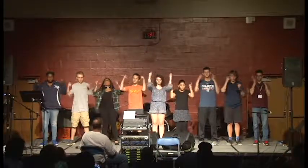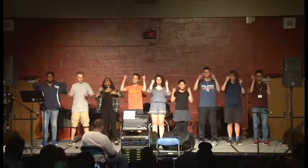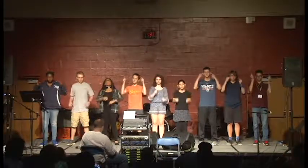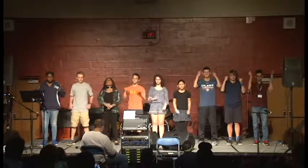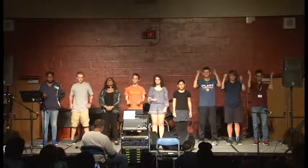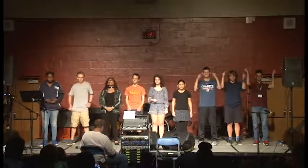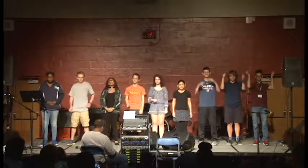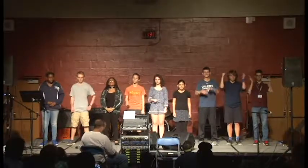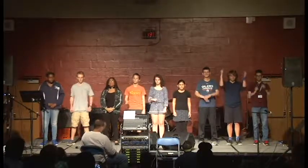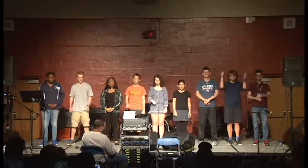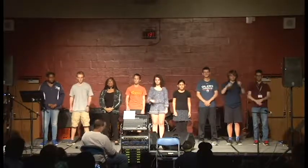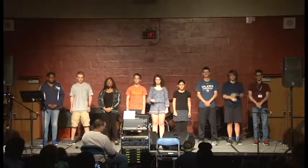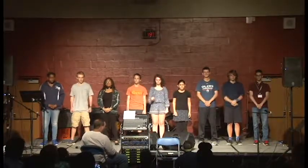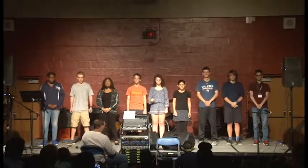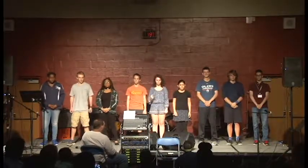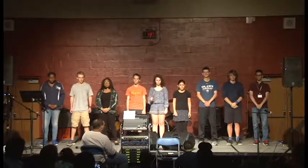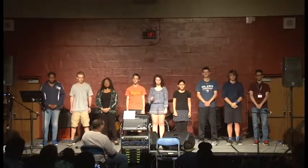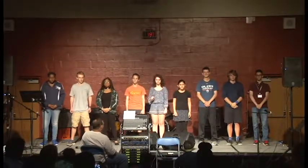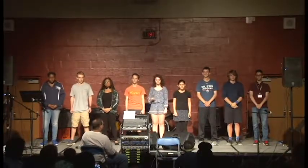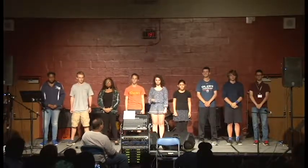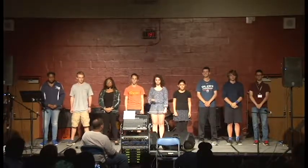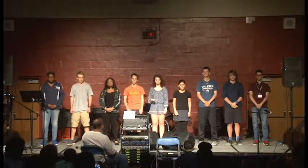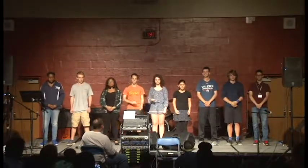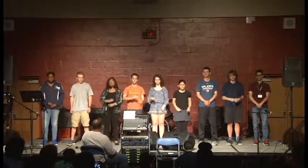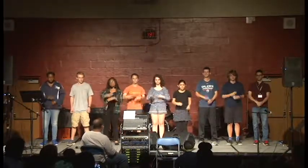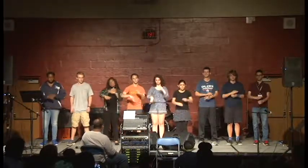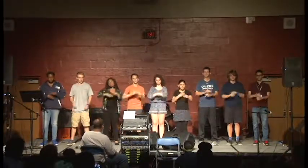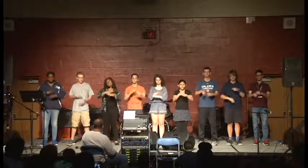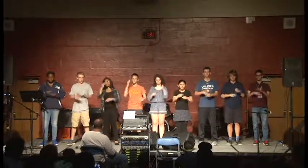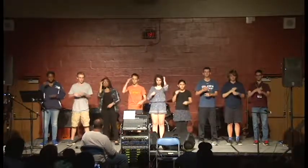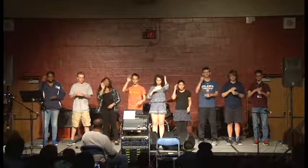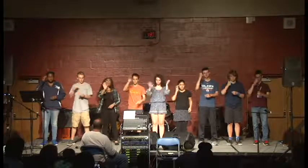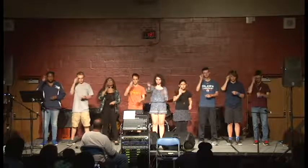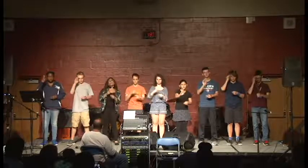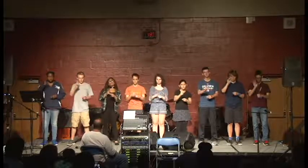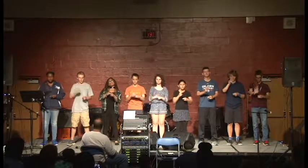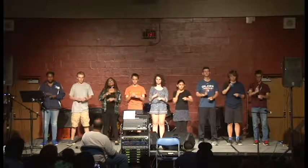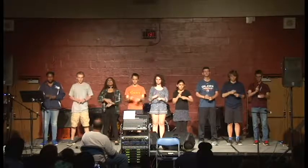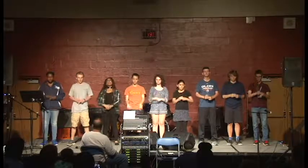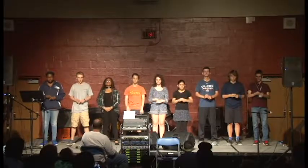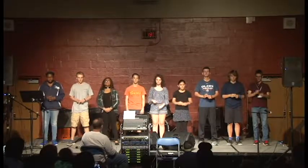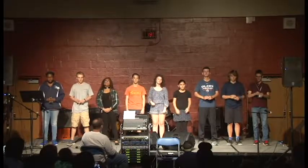fame. And you're And the world's gonna know your name.